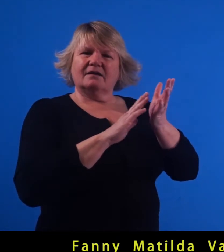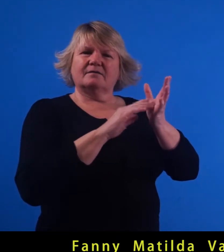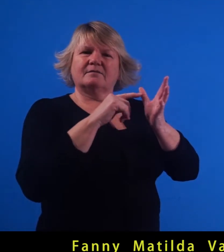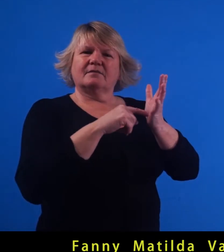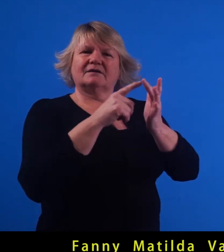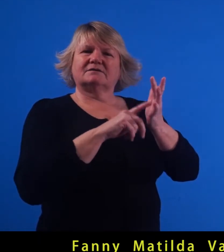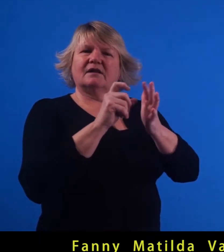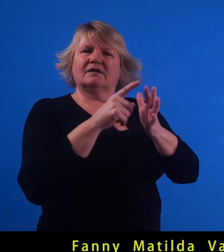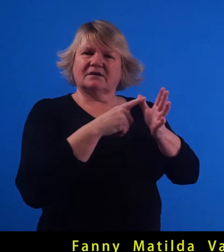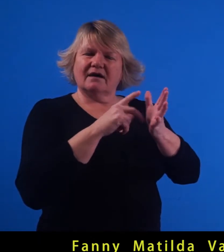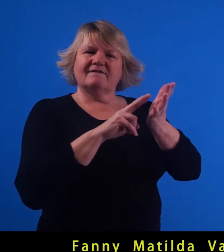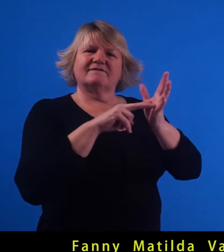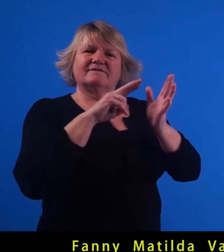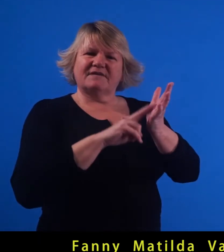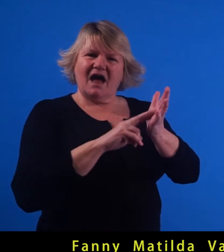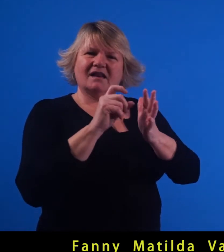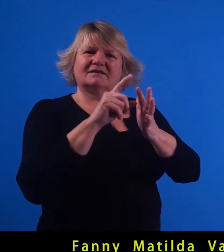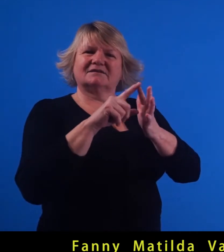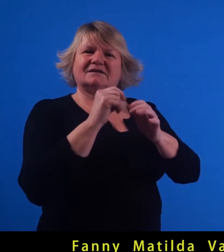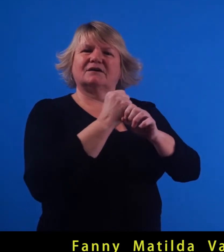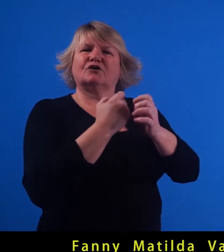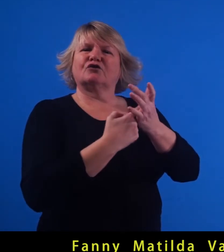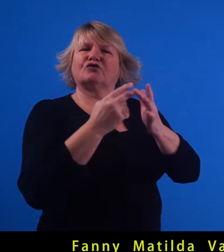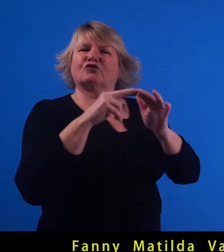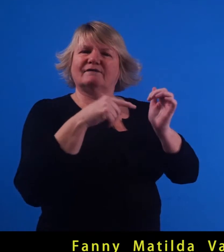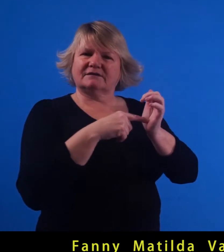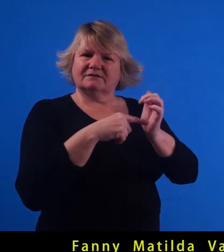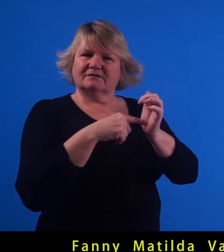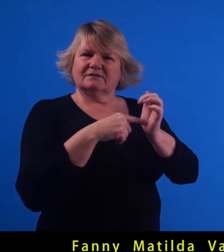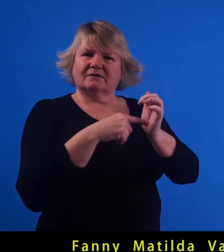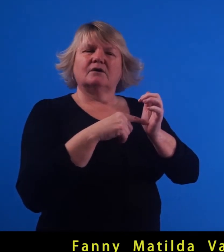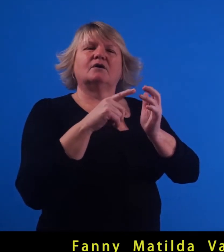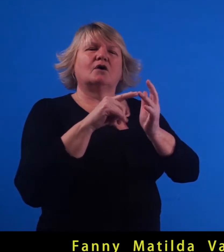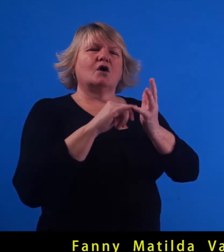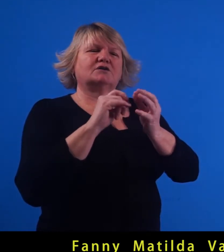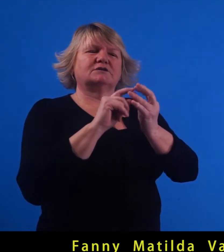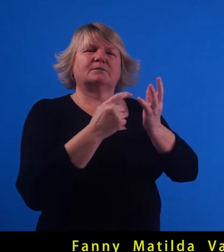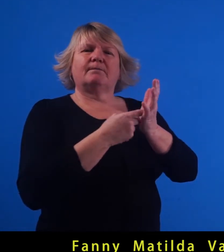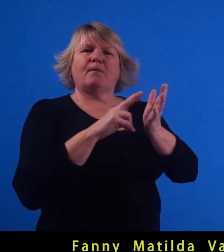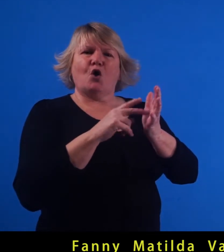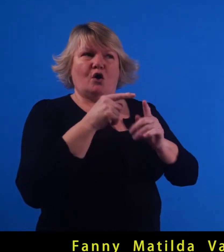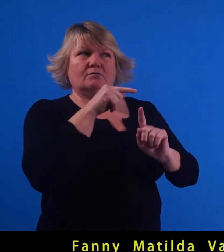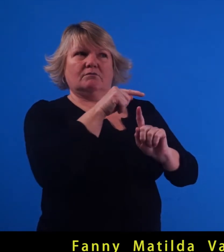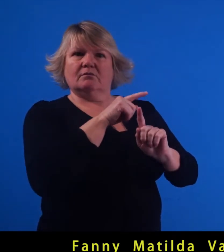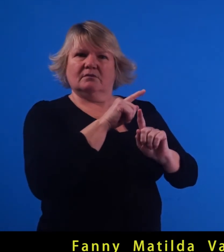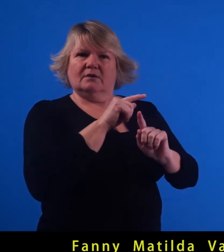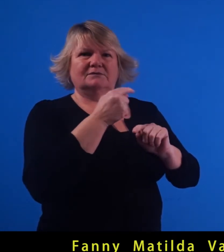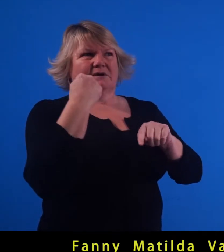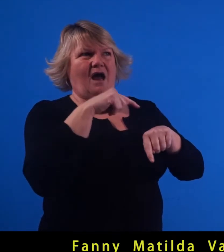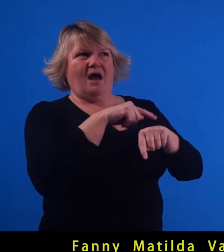Fanny Matilda van de Grift Osborne, at about the time she met Robert Louis